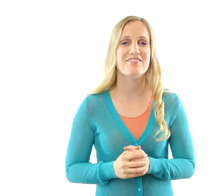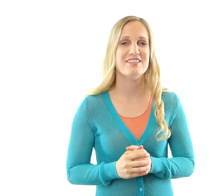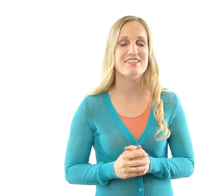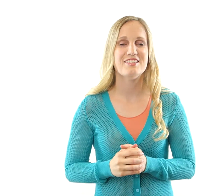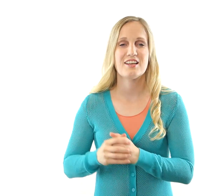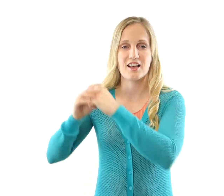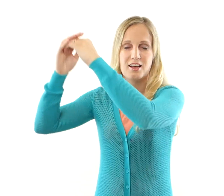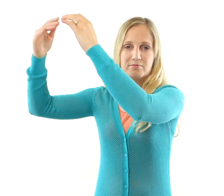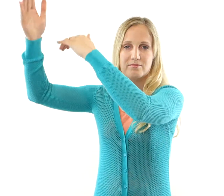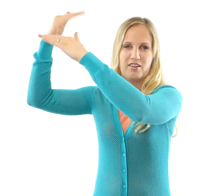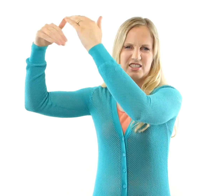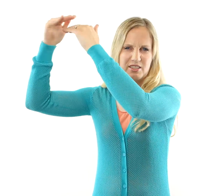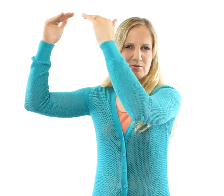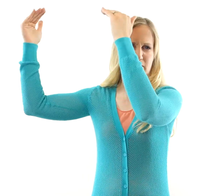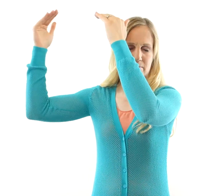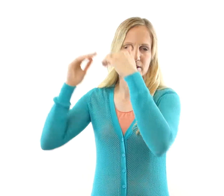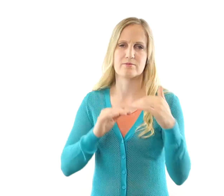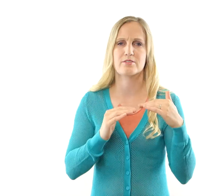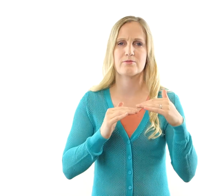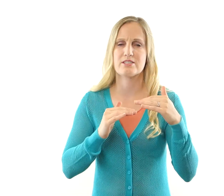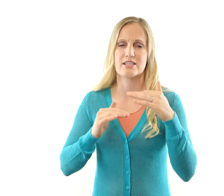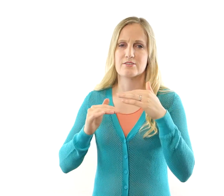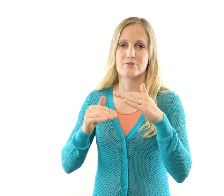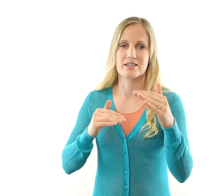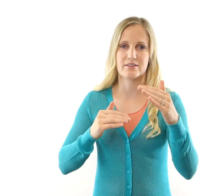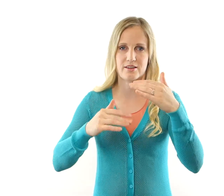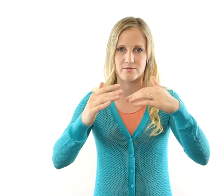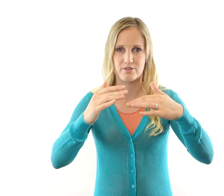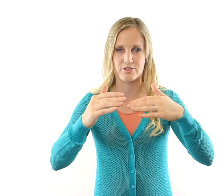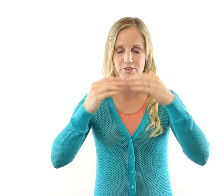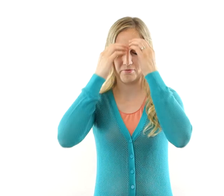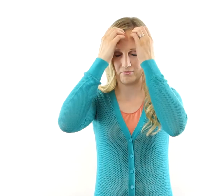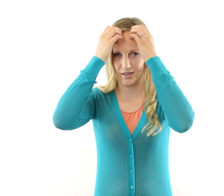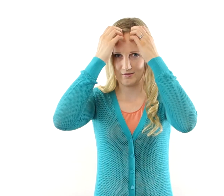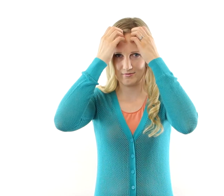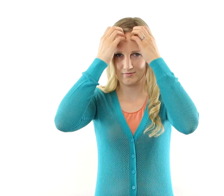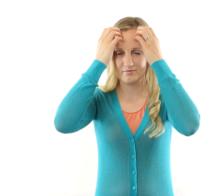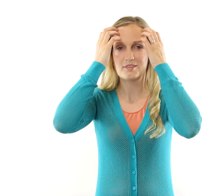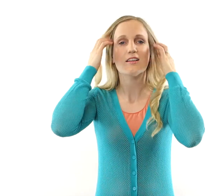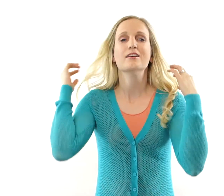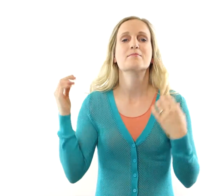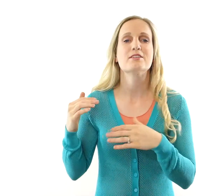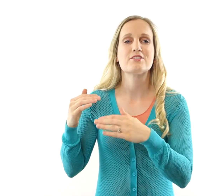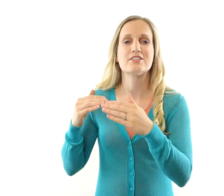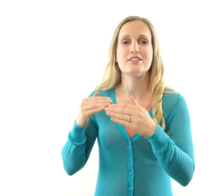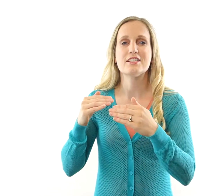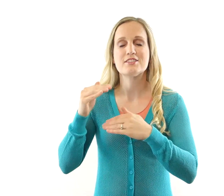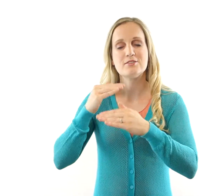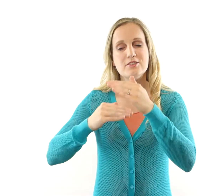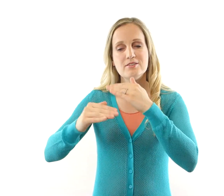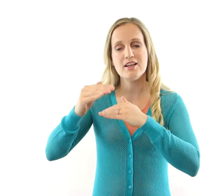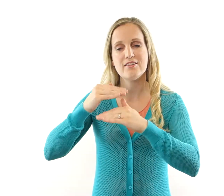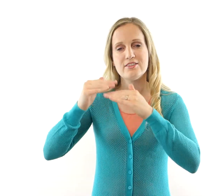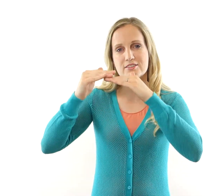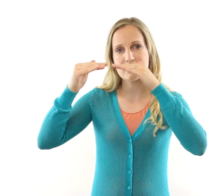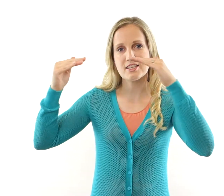heaven. Obviously, it would be up here. You wouldn't do it down here. I just wanted to show you. Kind of make sure you see it. So you do a little heaven. It's like